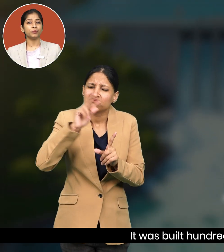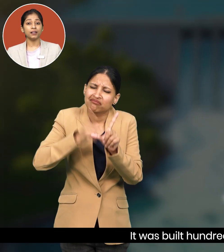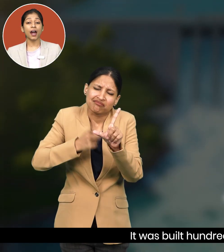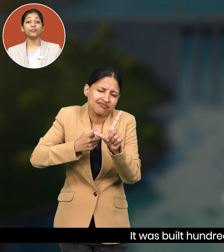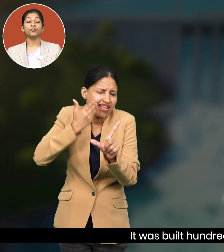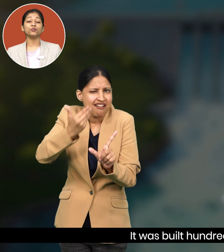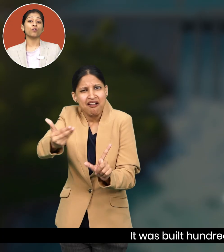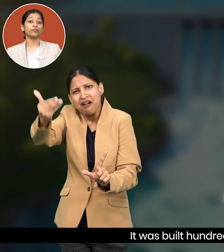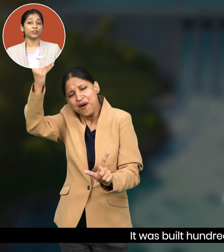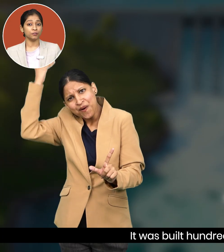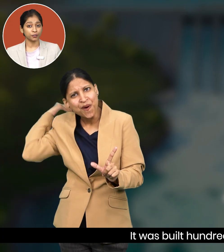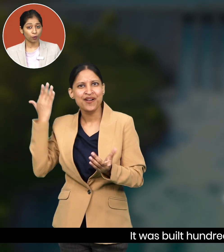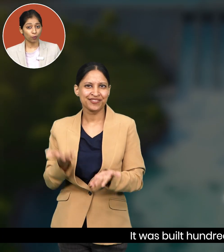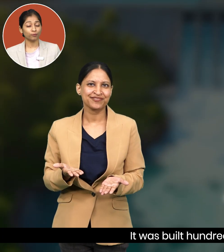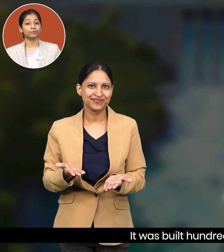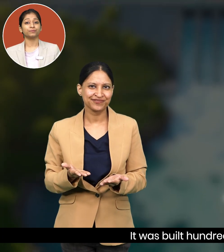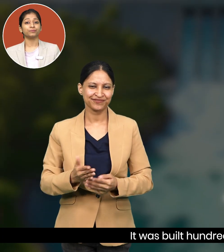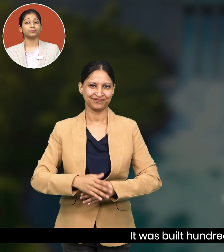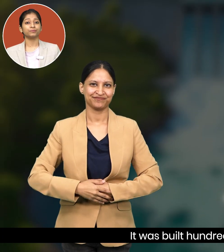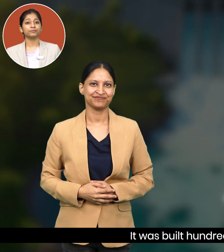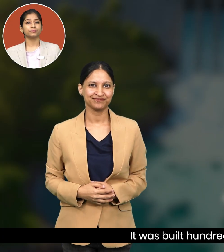It was built hundreds of years ago.